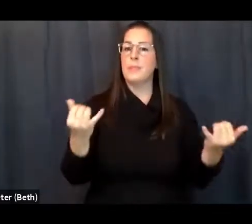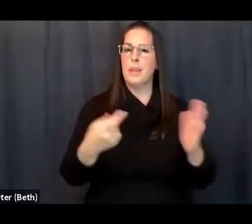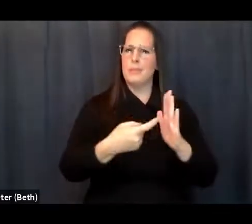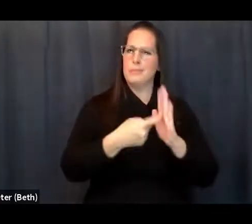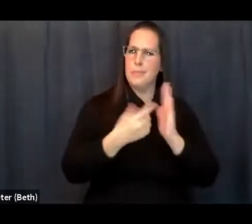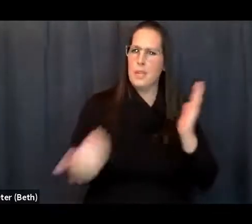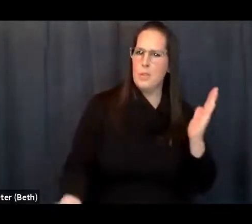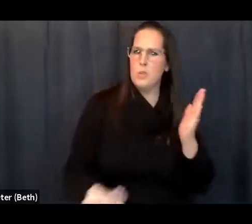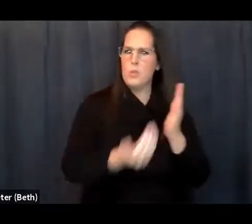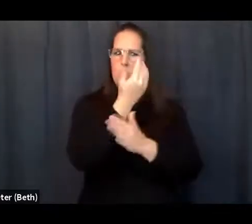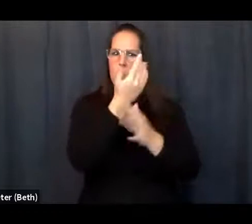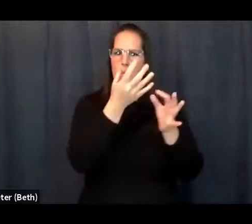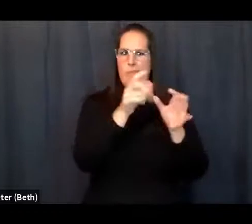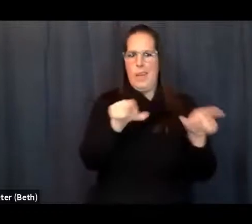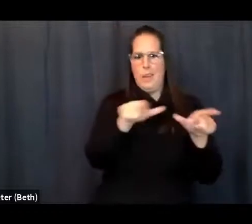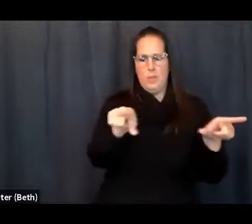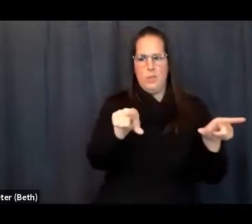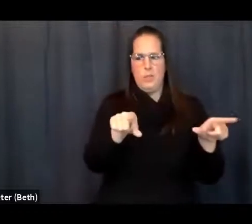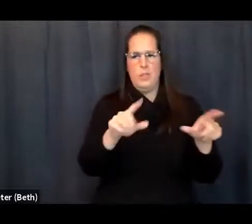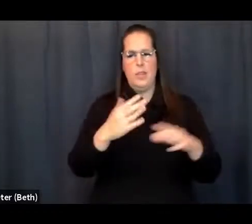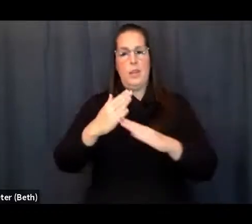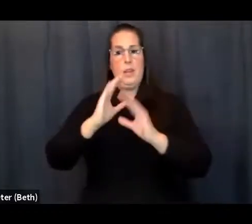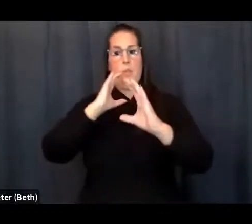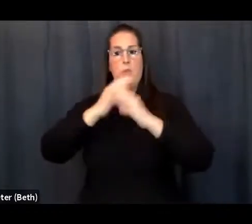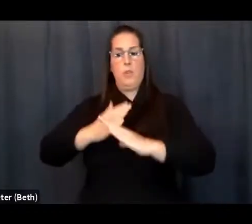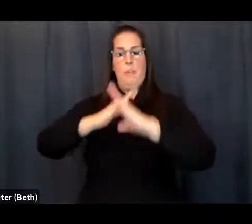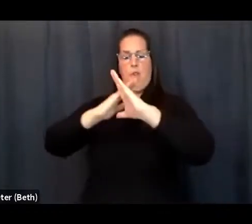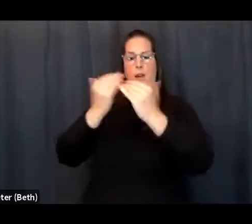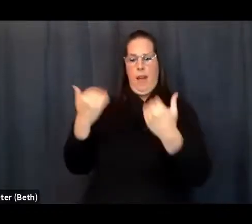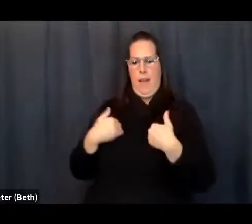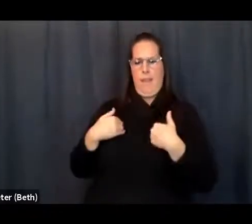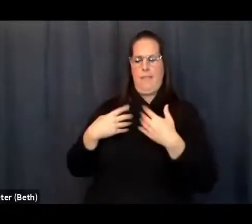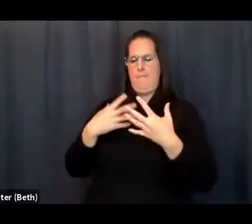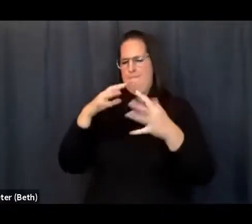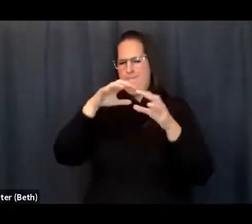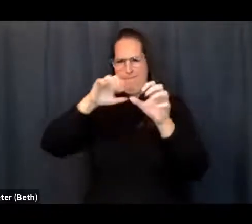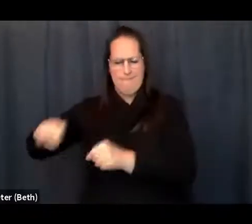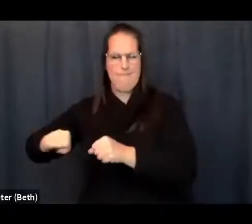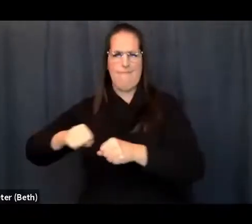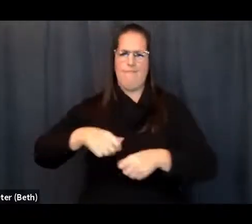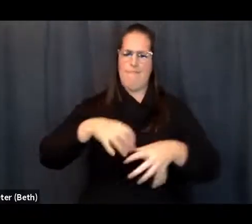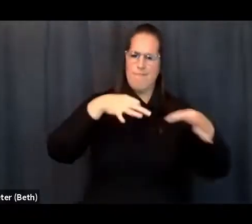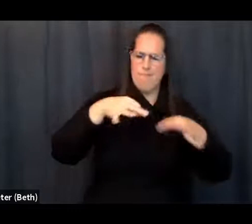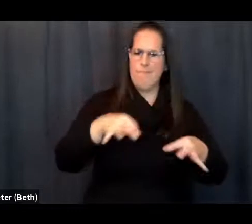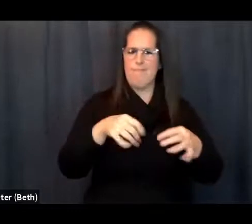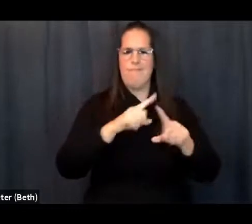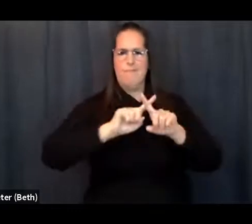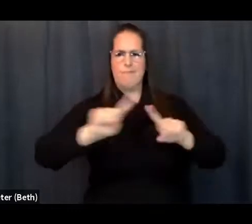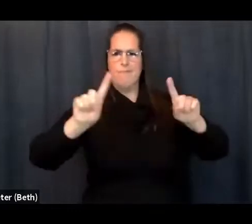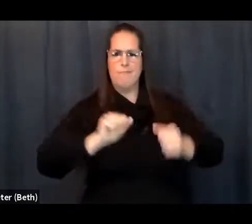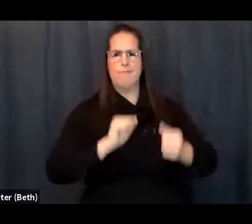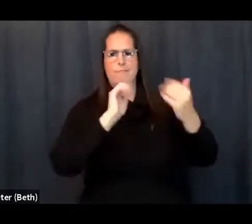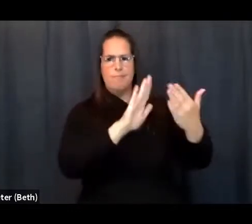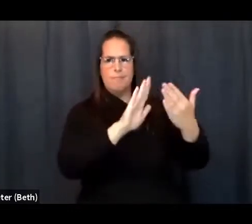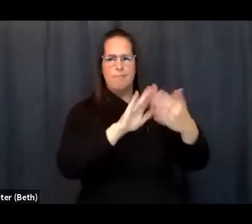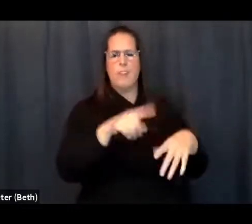to transcend the existing communication barriers of proof and validation, explanation and justification, safety